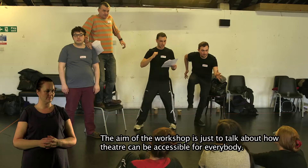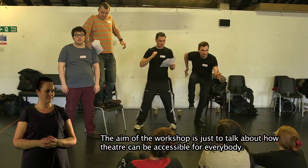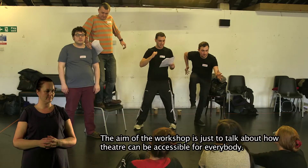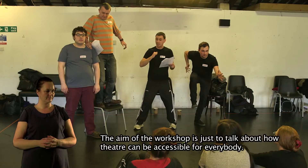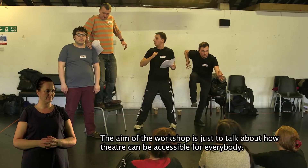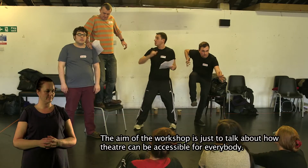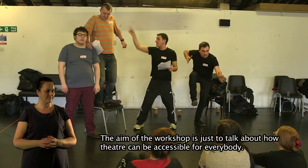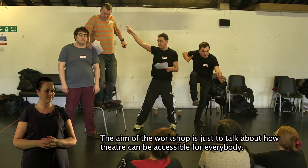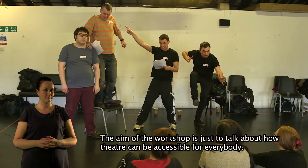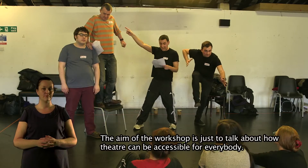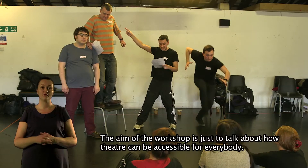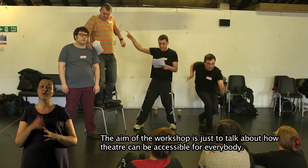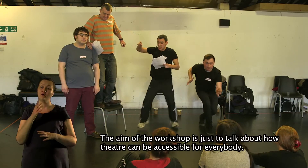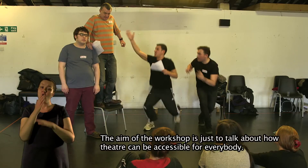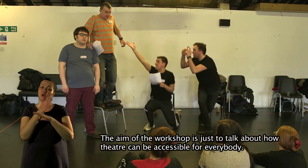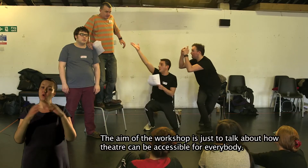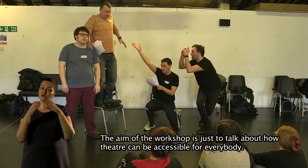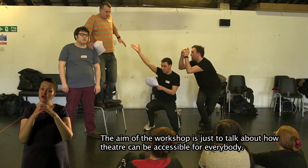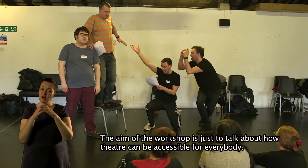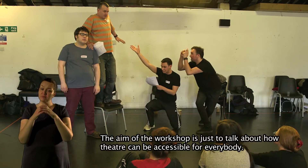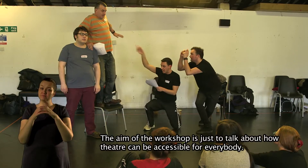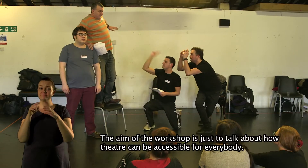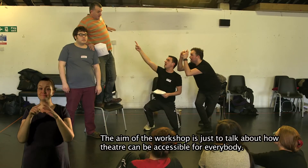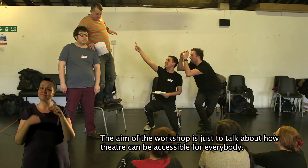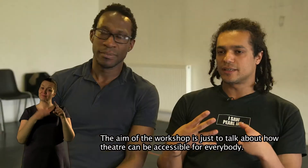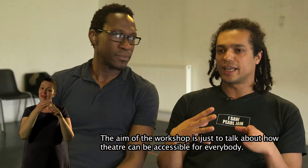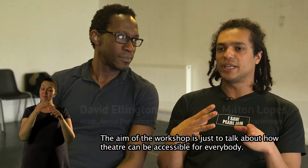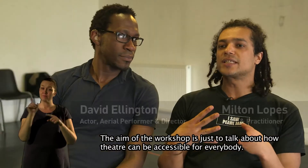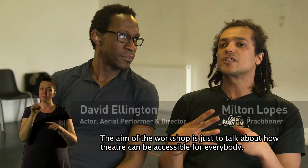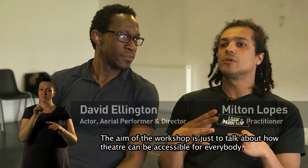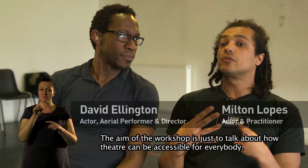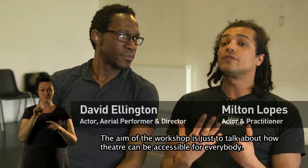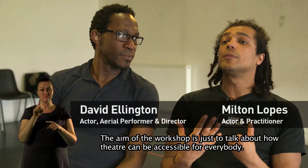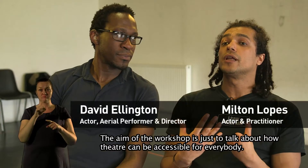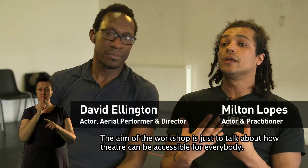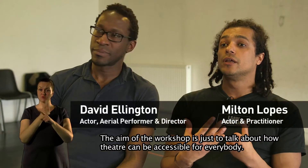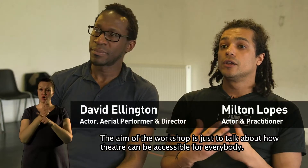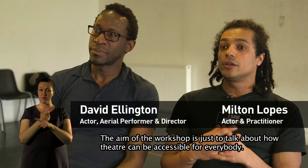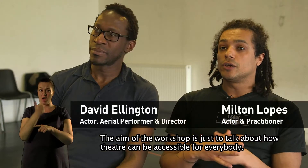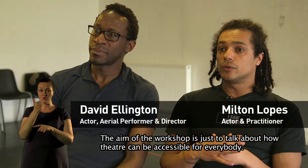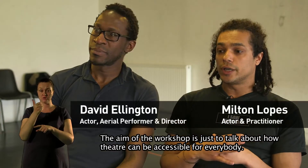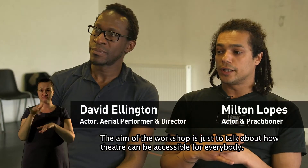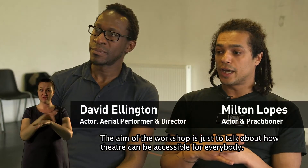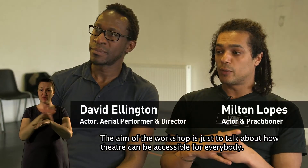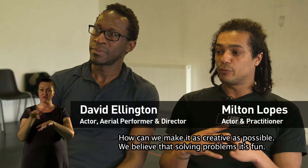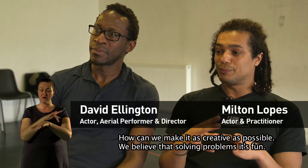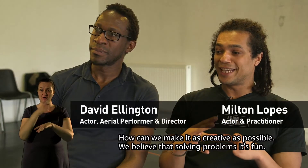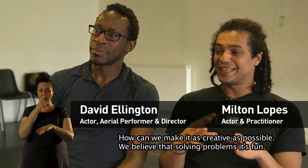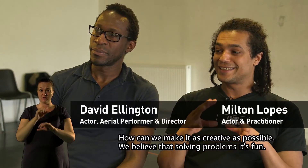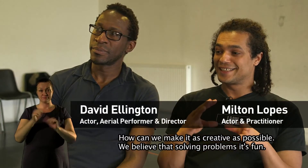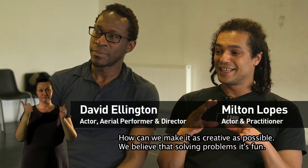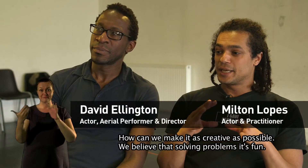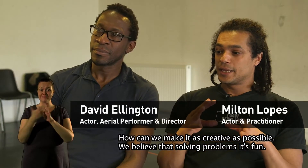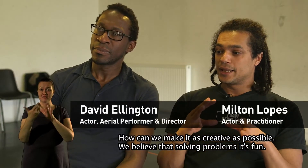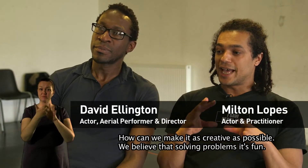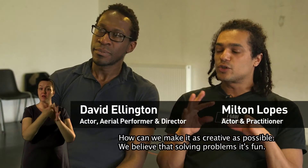Well, the aim of the workshop is just to talk about how theatre can be accessible for everybody, you know, and how can we make